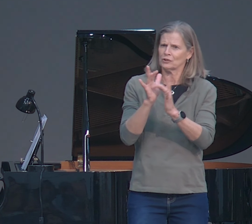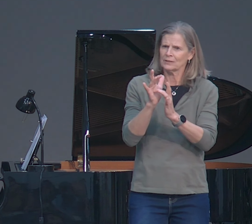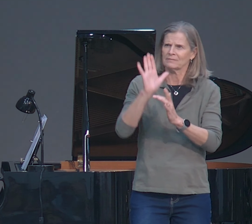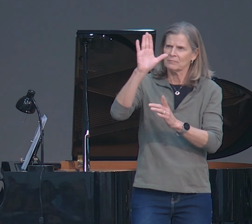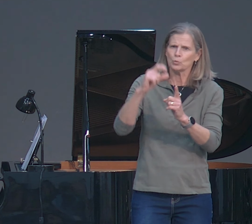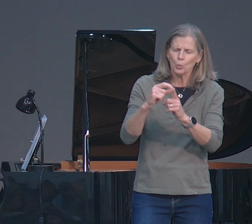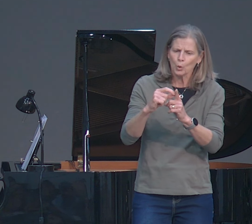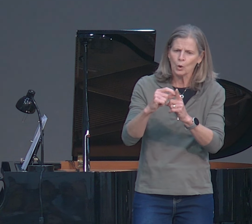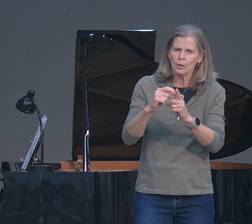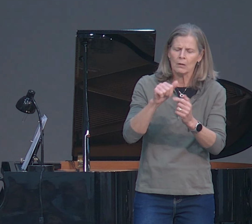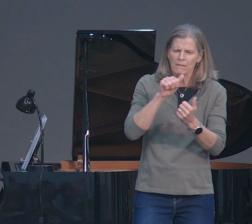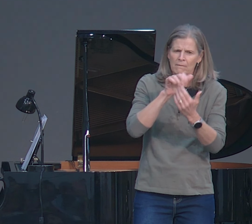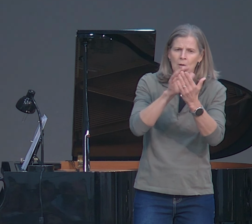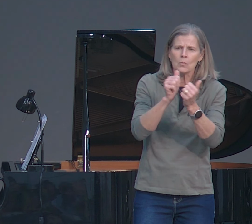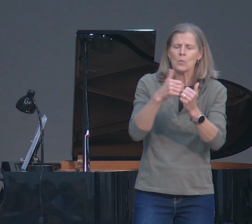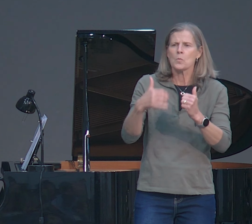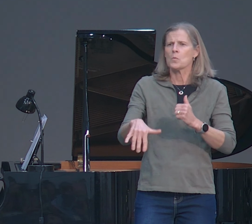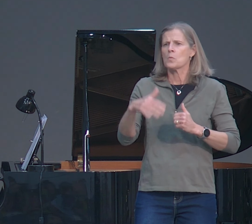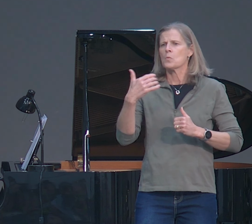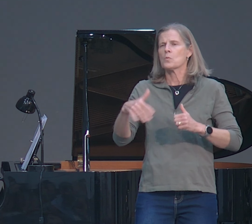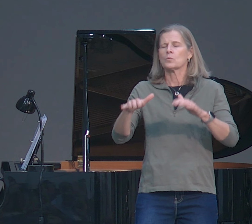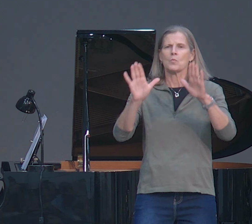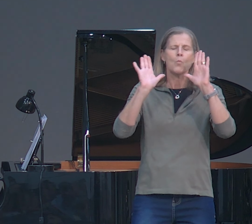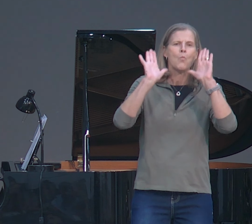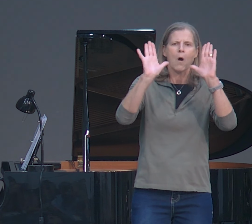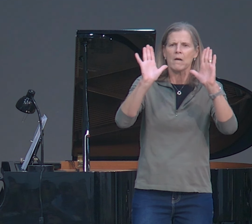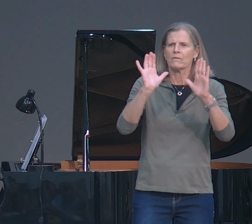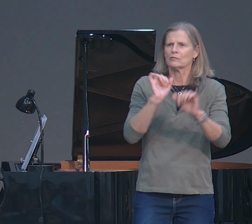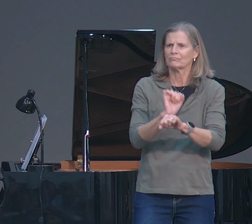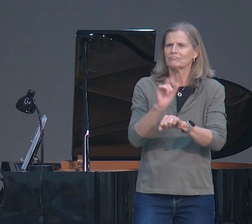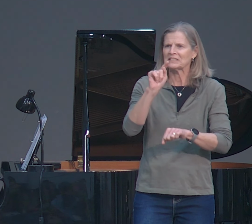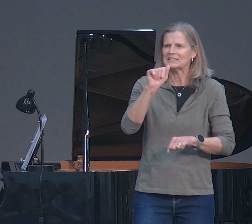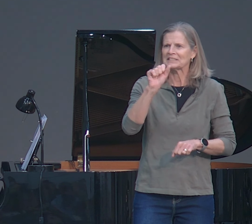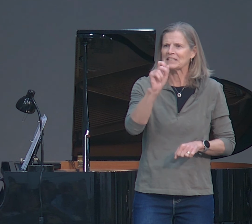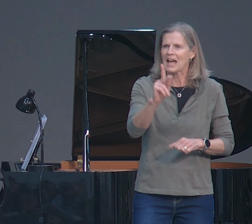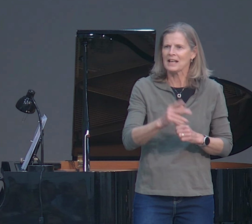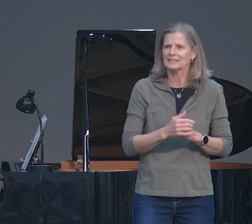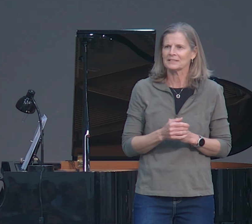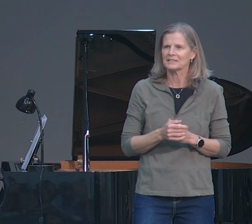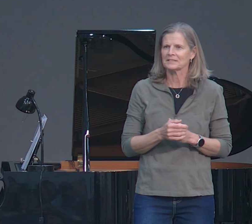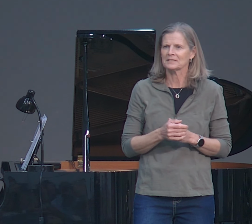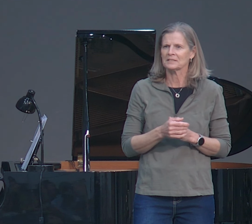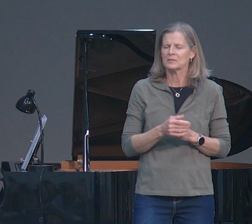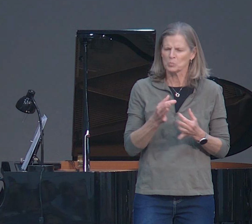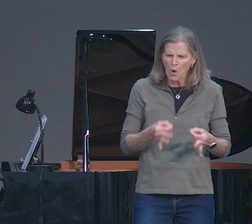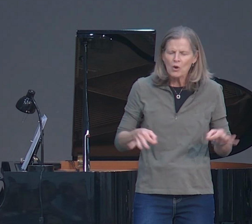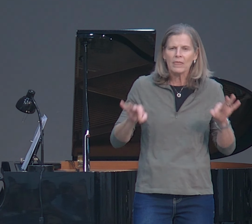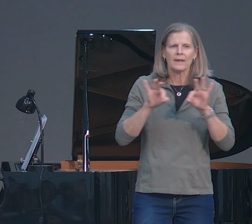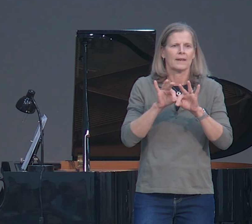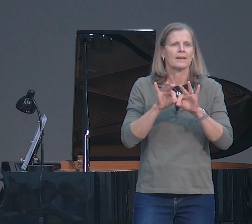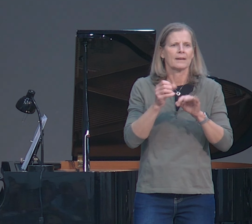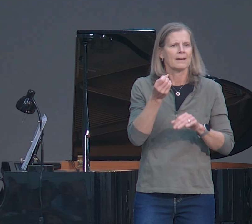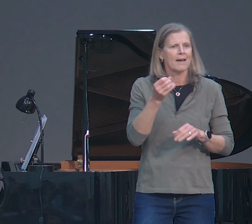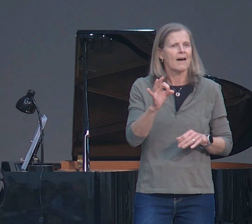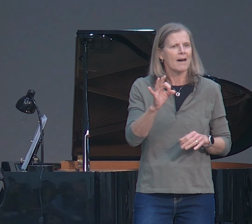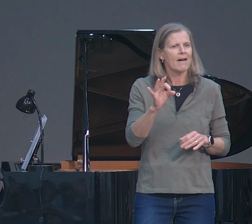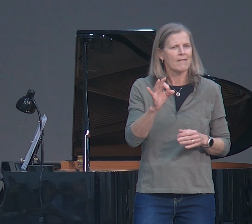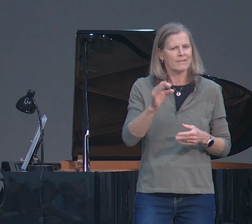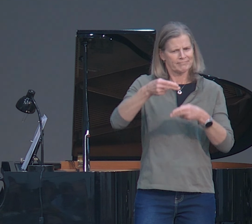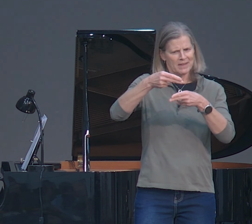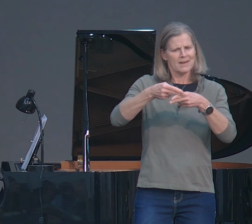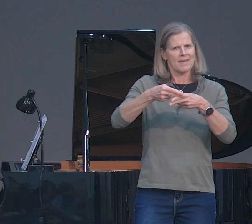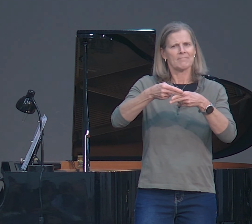faced with a glorious task. One that's worthy of the